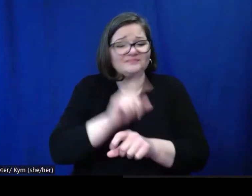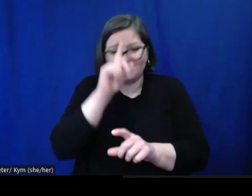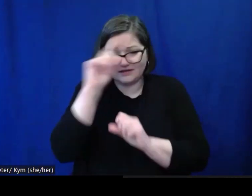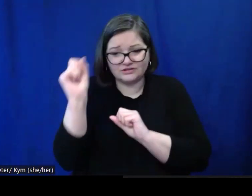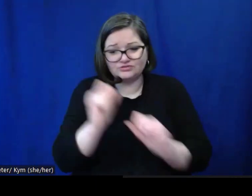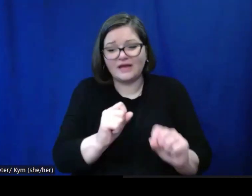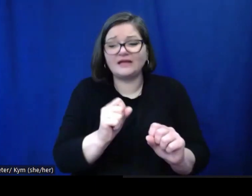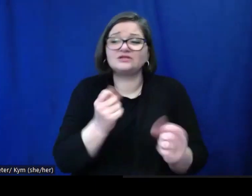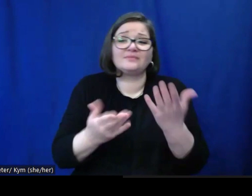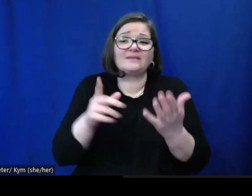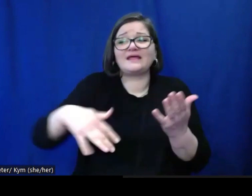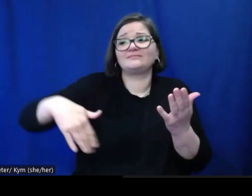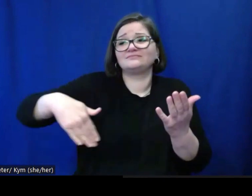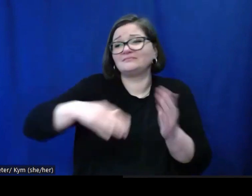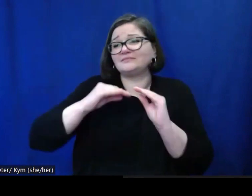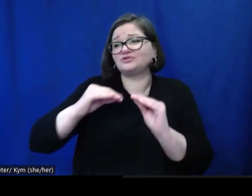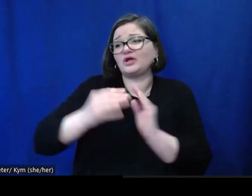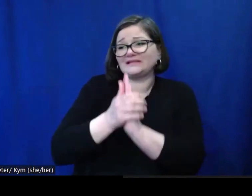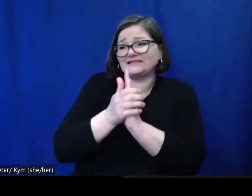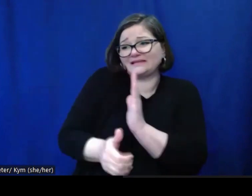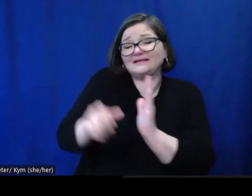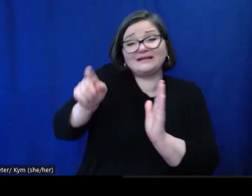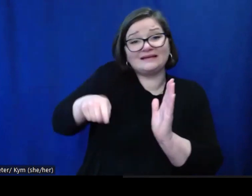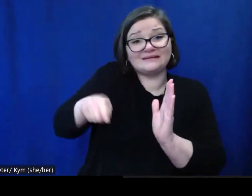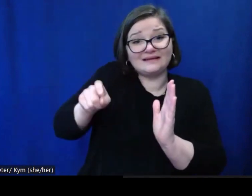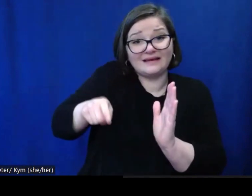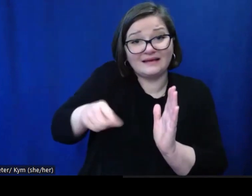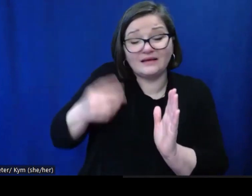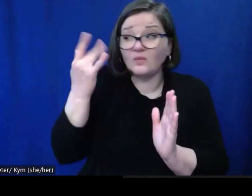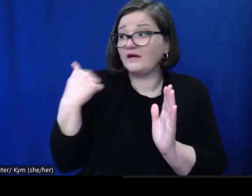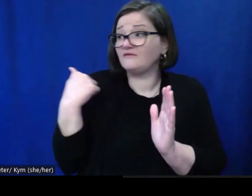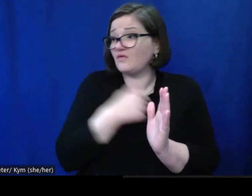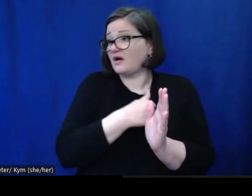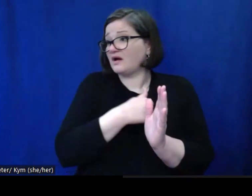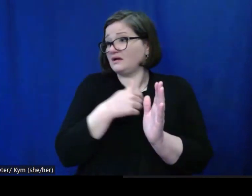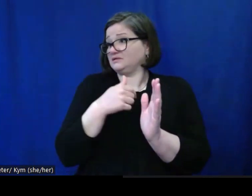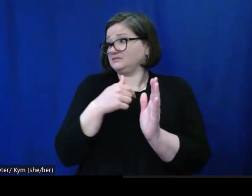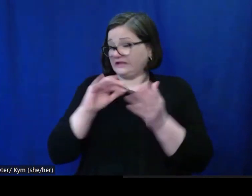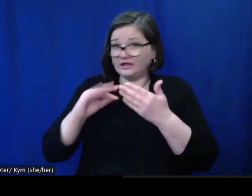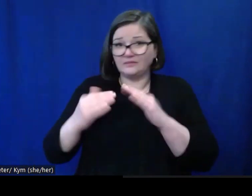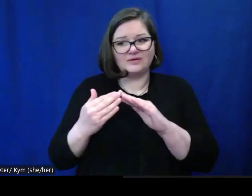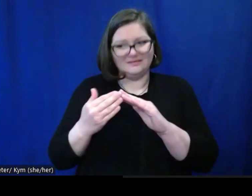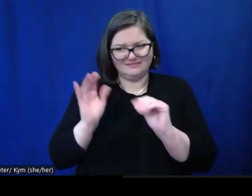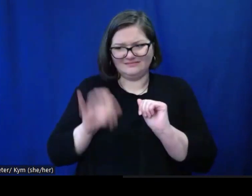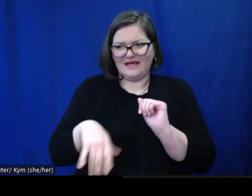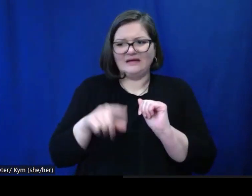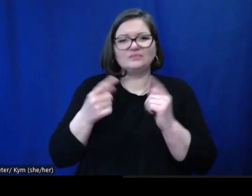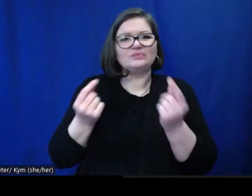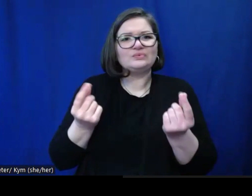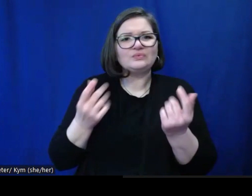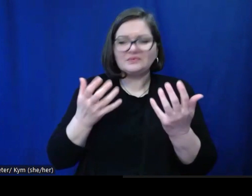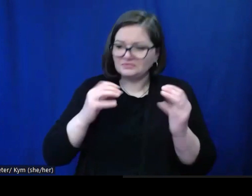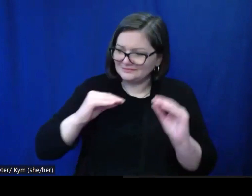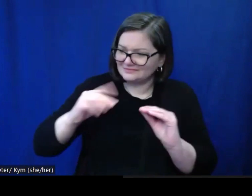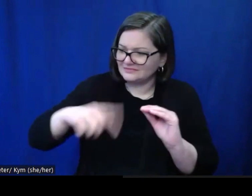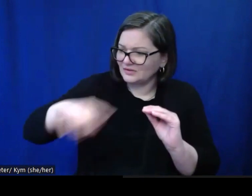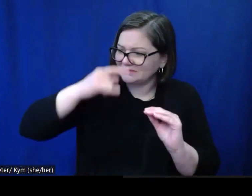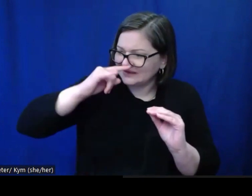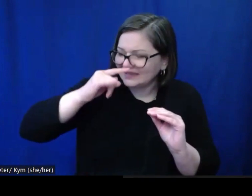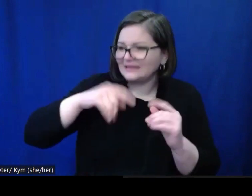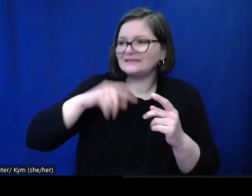a skill that they need to be taught. Because for us as a community, that's what we're doing, is we're trying to teach these kids and